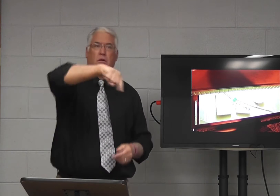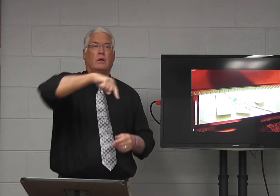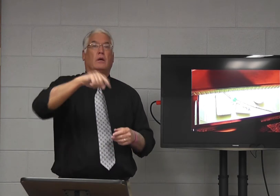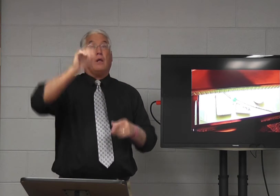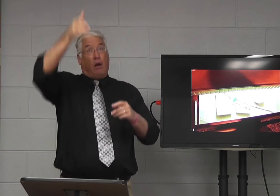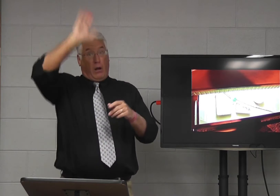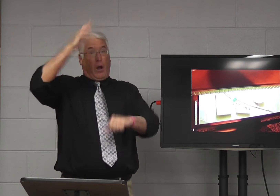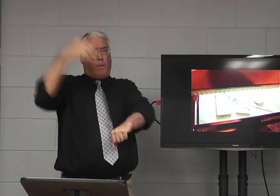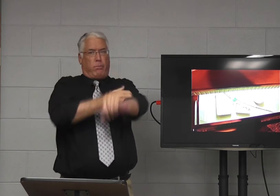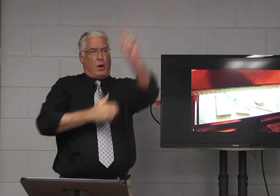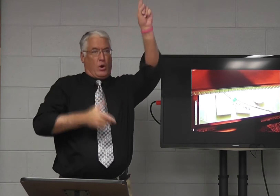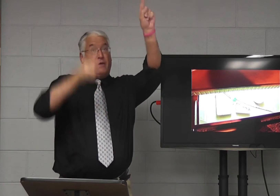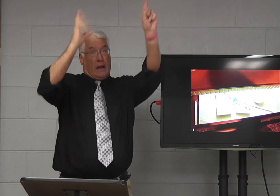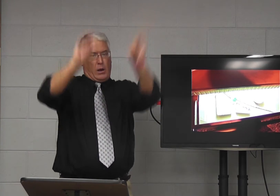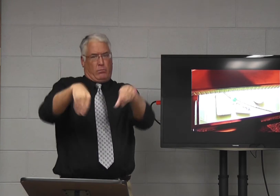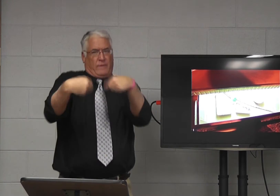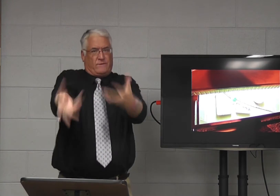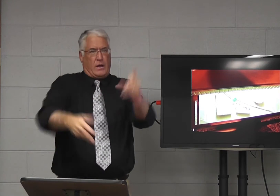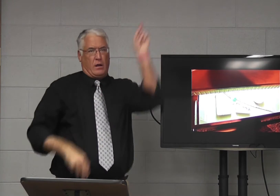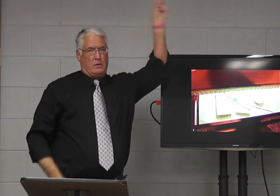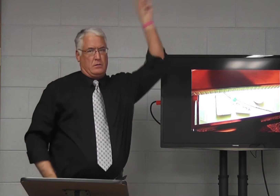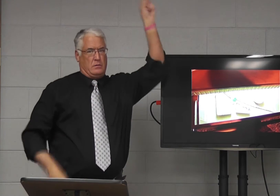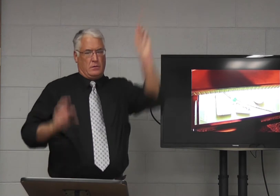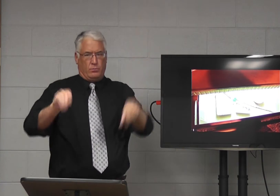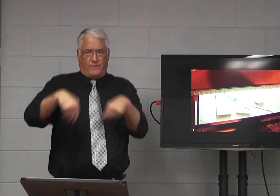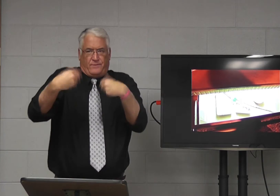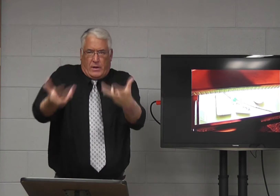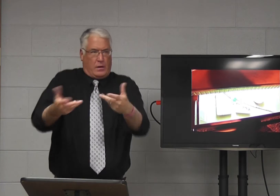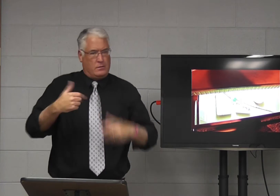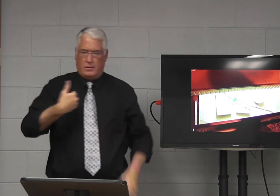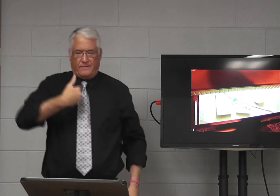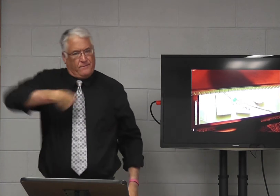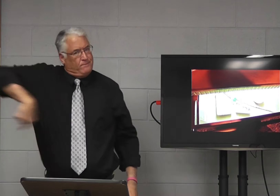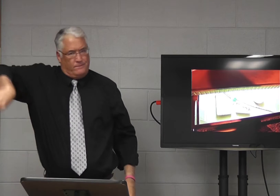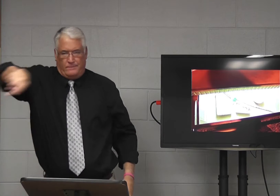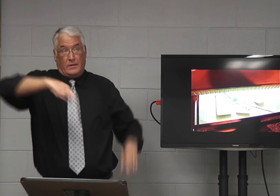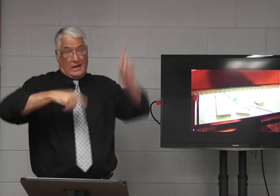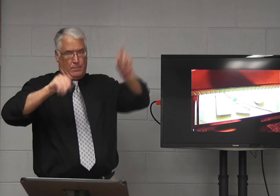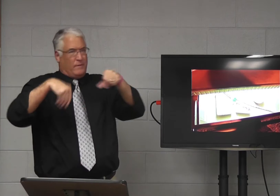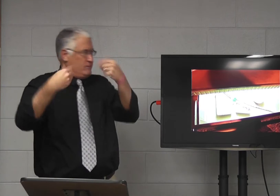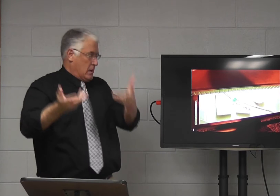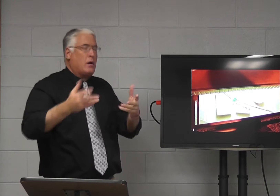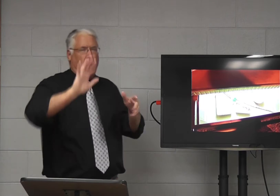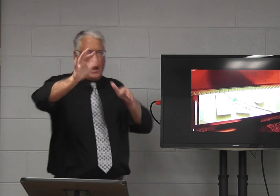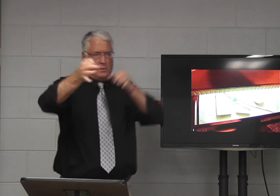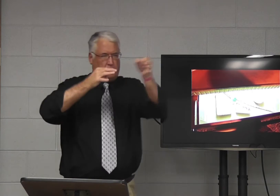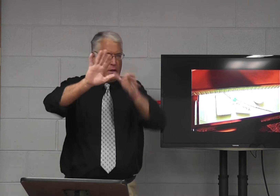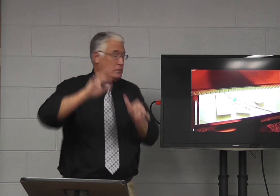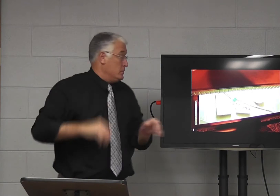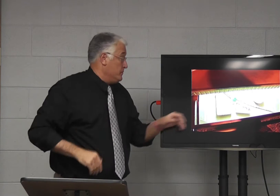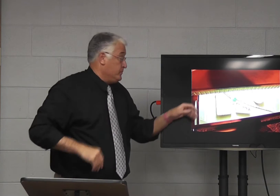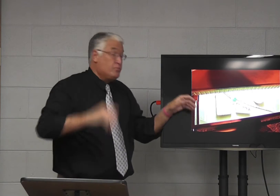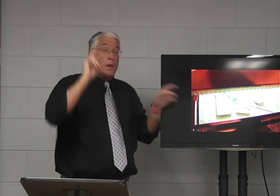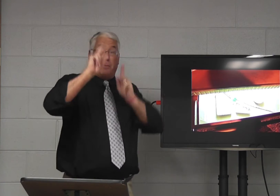to remind us that God is powerful and he can provide. He provides. It's not based on